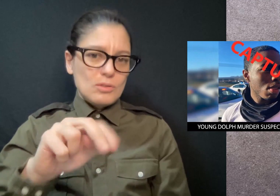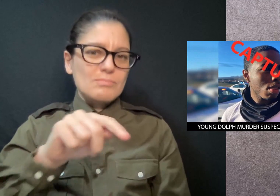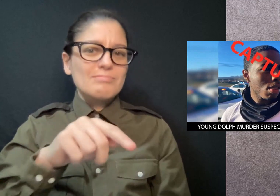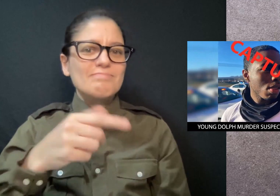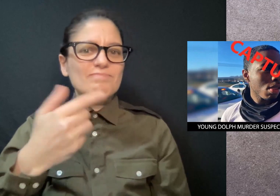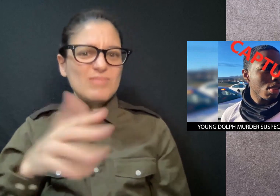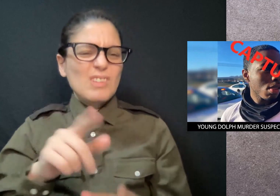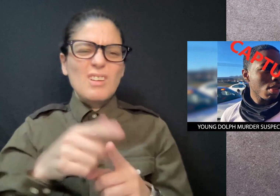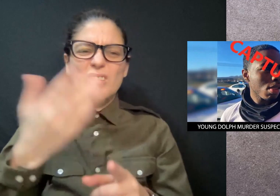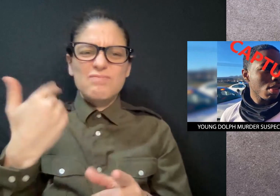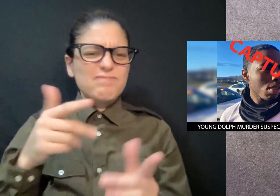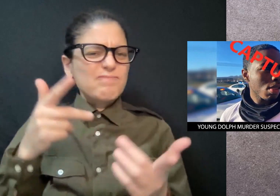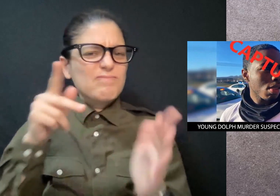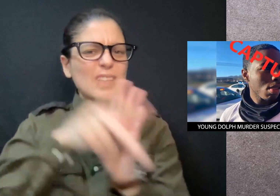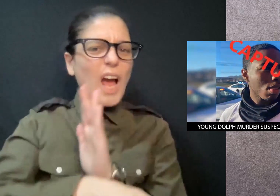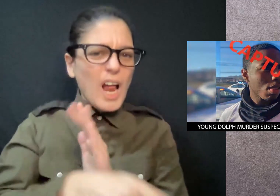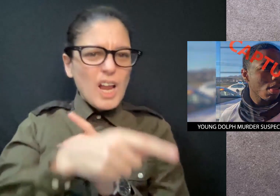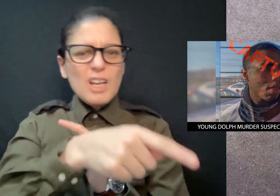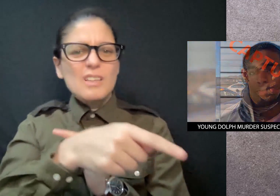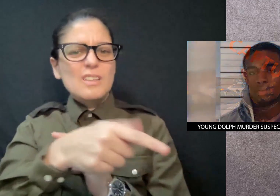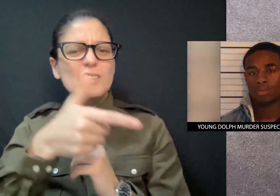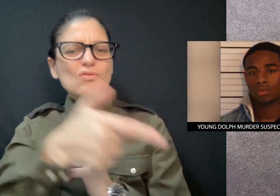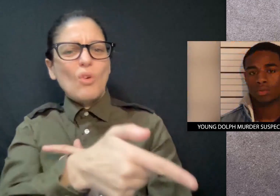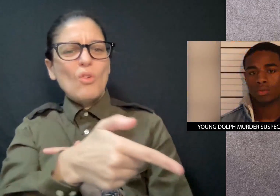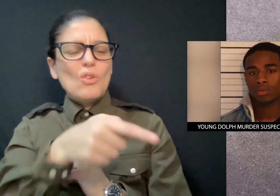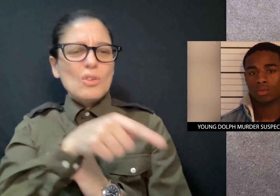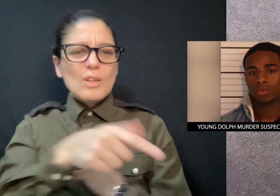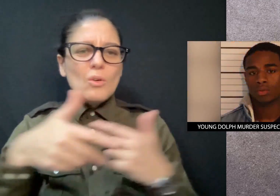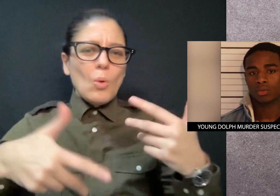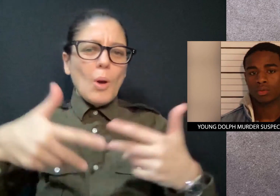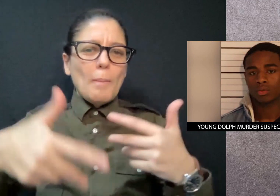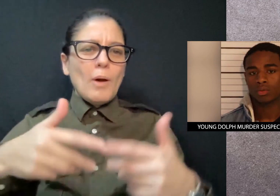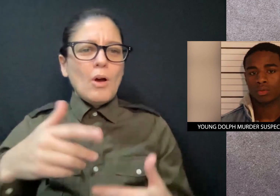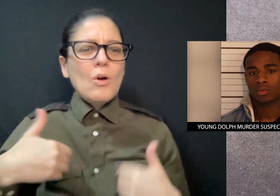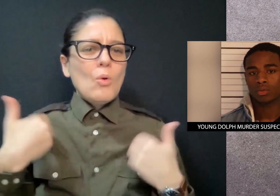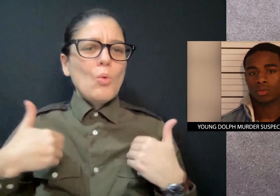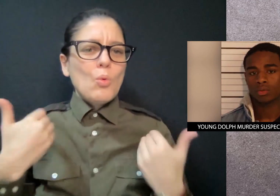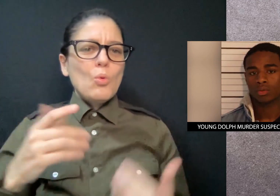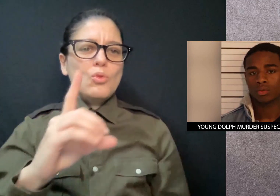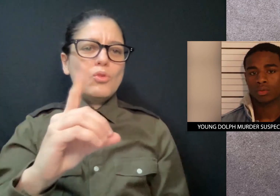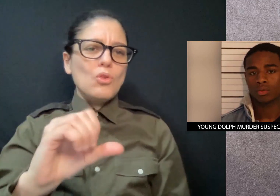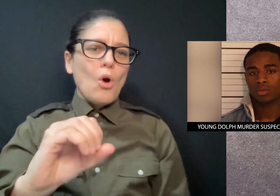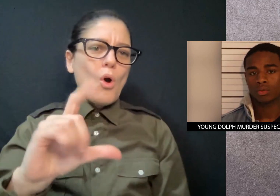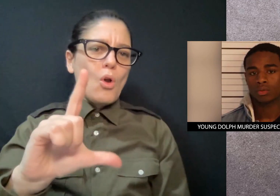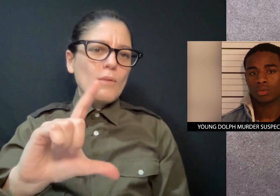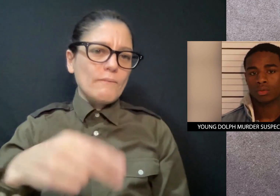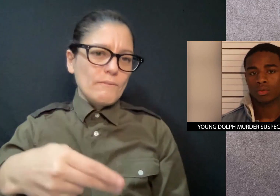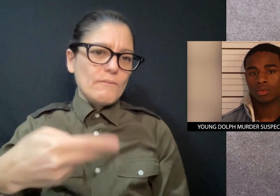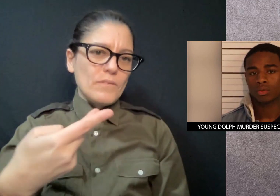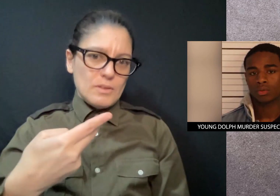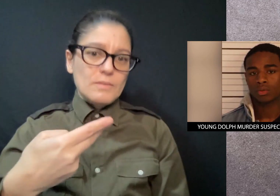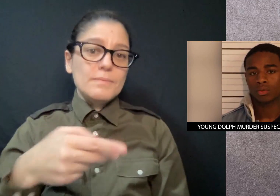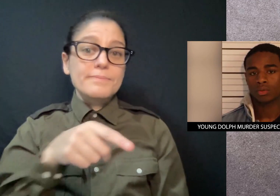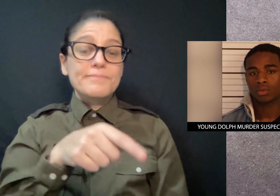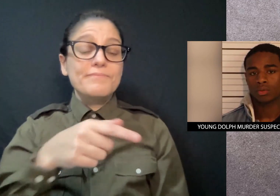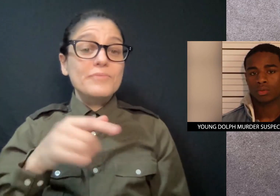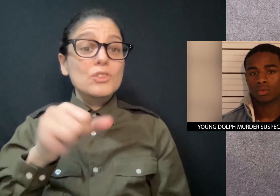but survivors and relatives of victims have filed lawsuits against the apartment building's owners.